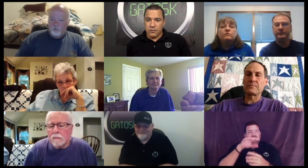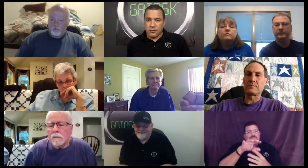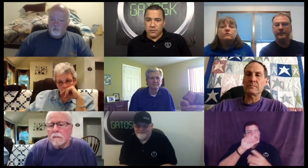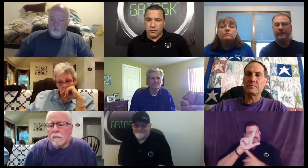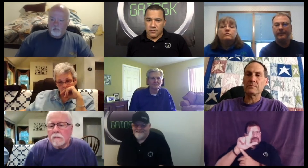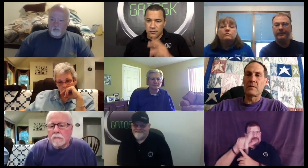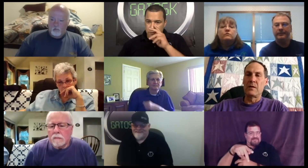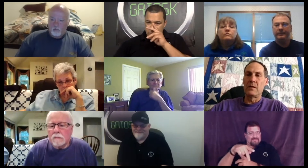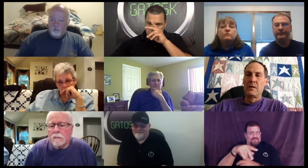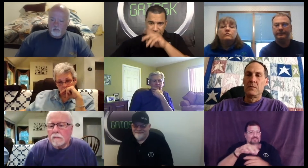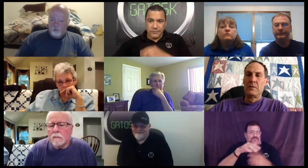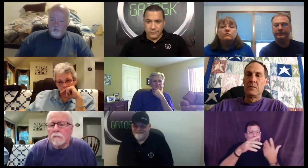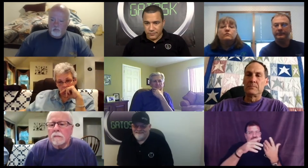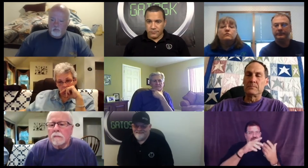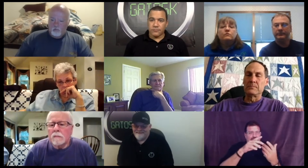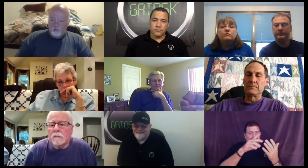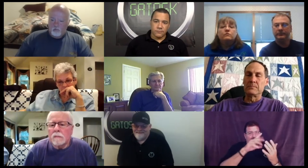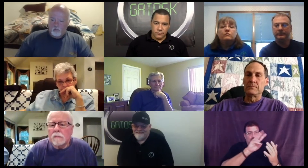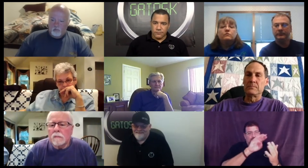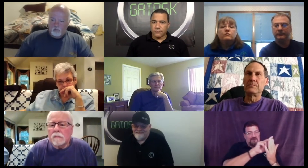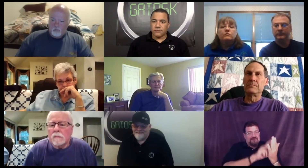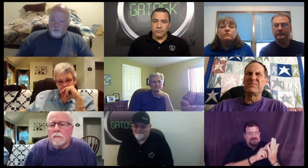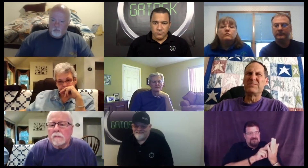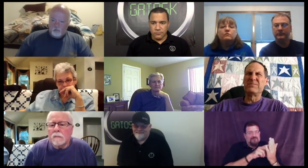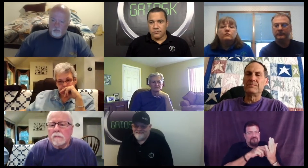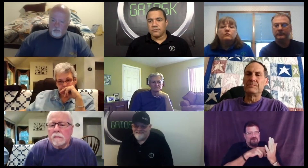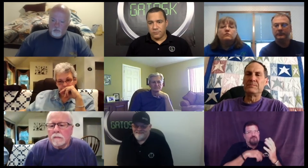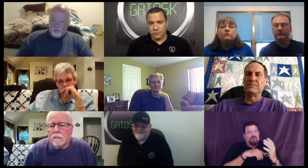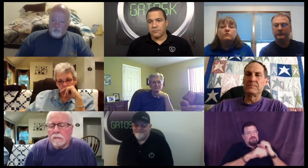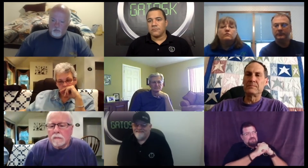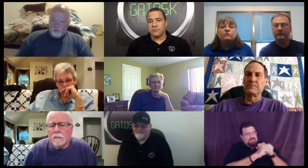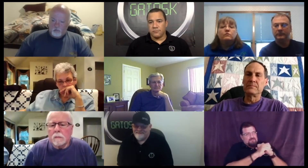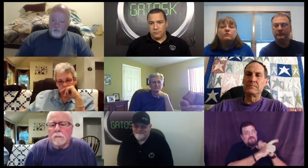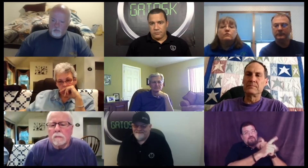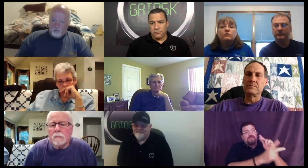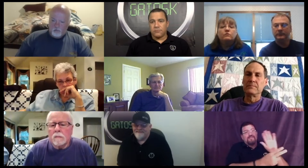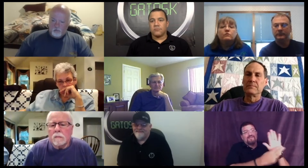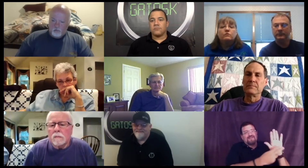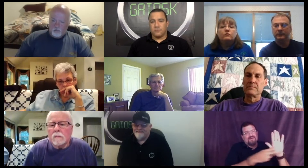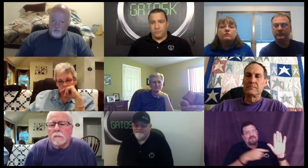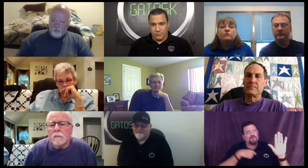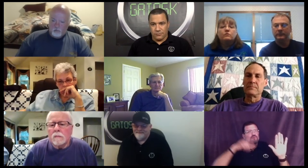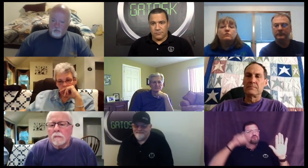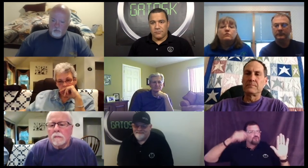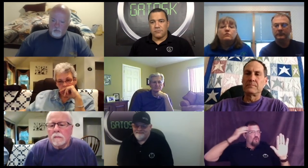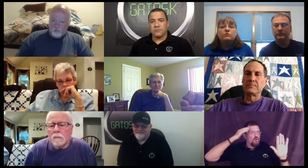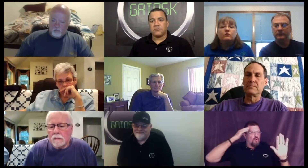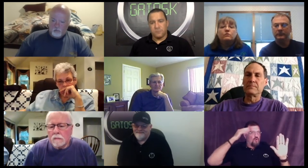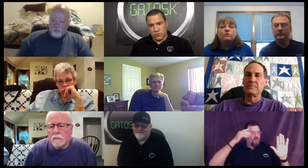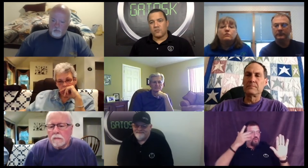Right, you say the landing page, say it's a web design landing page, those people are going to sign up. We should be